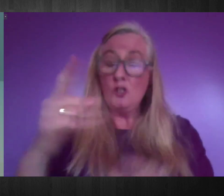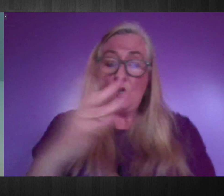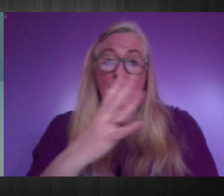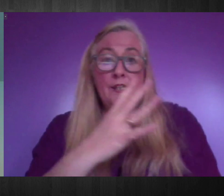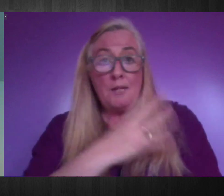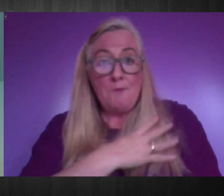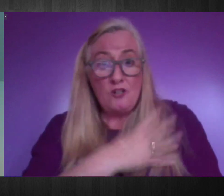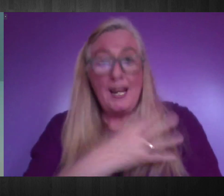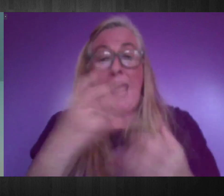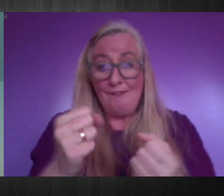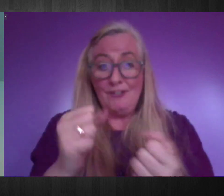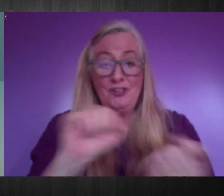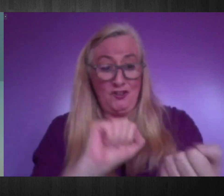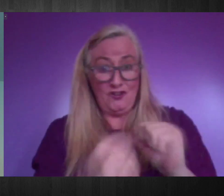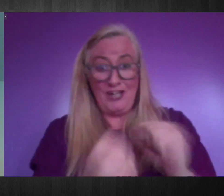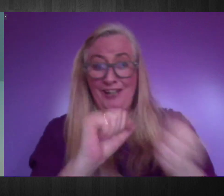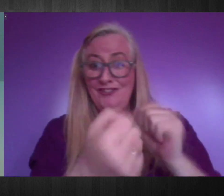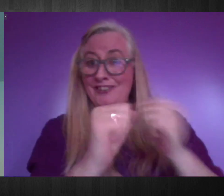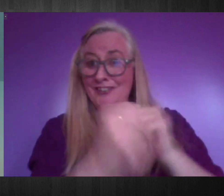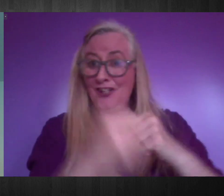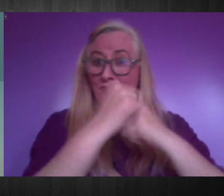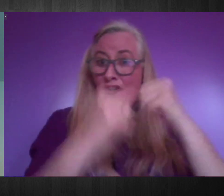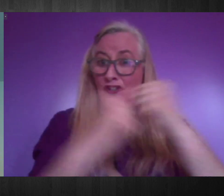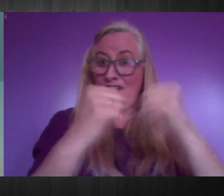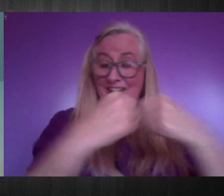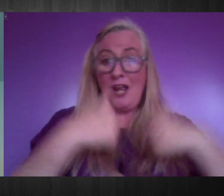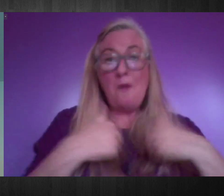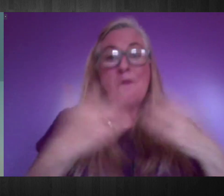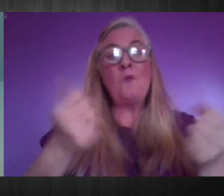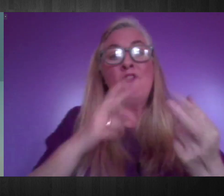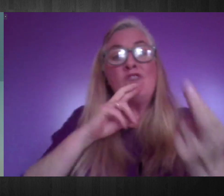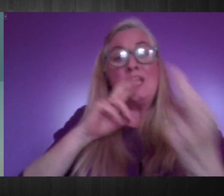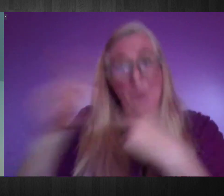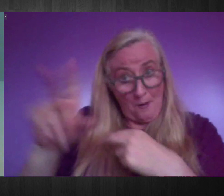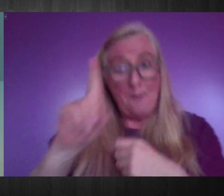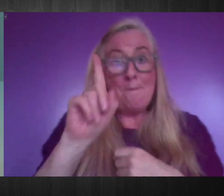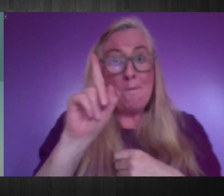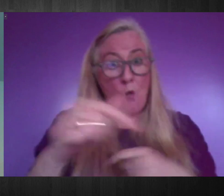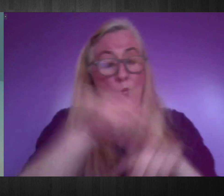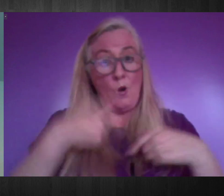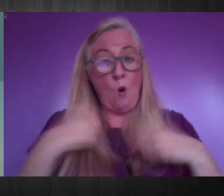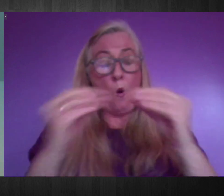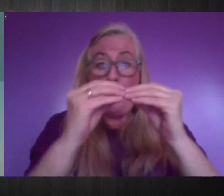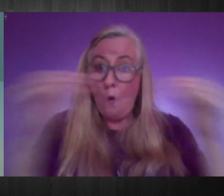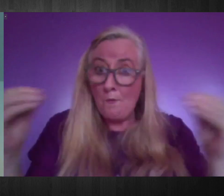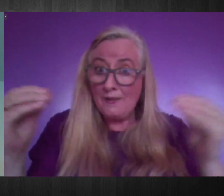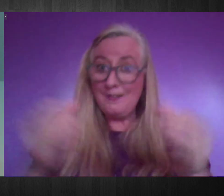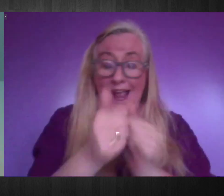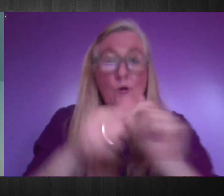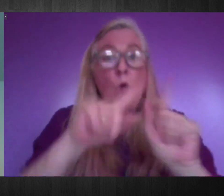having restructured its own working practices in response to the public health directives, is very much open and active. We are listening,